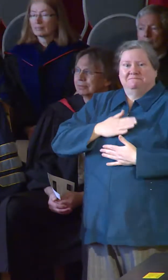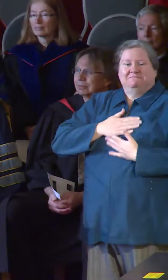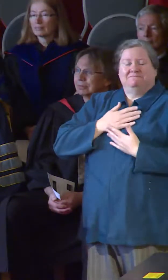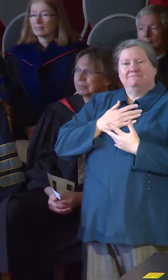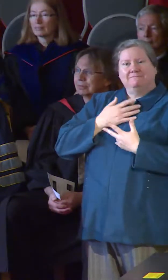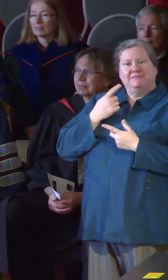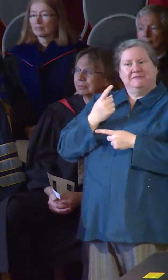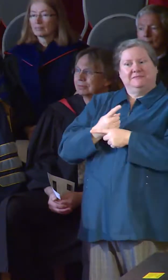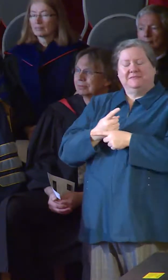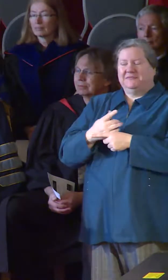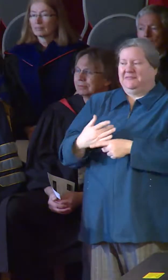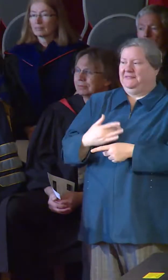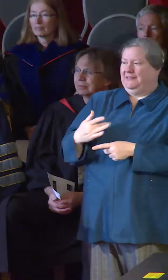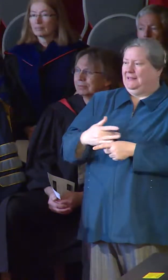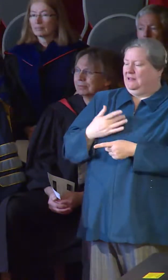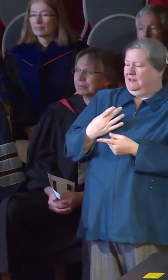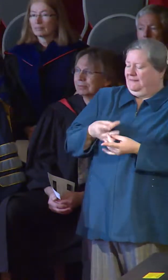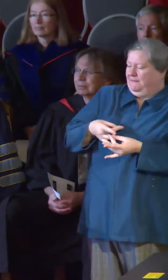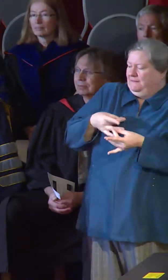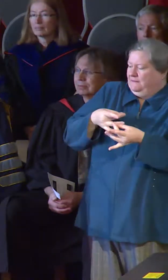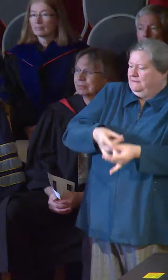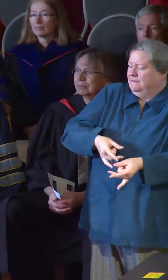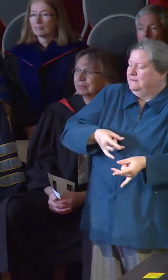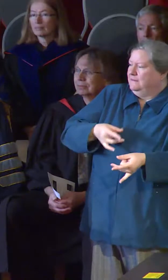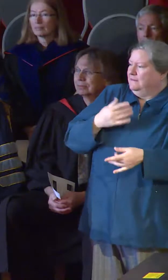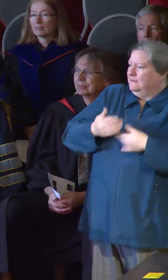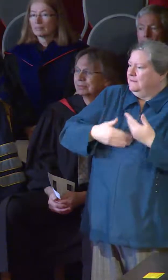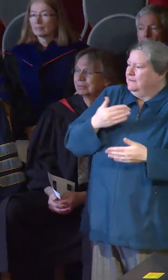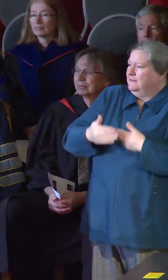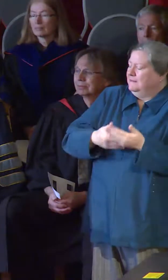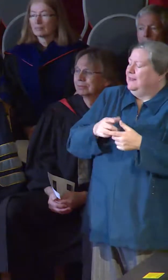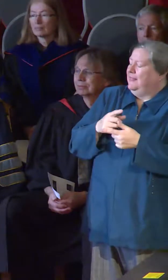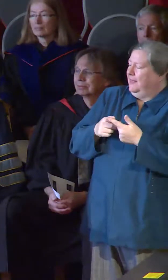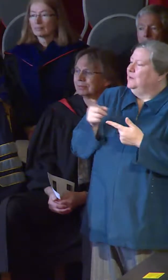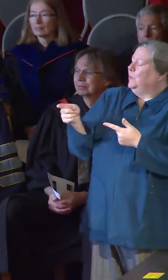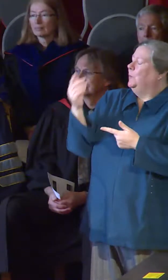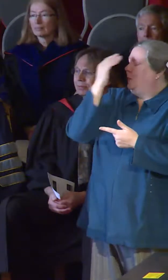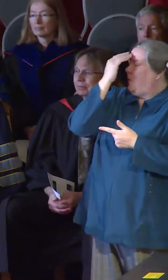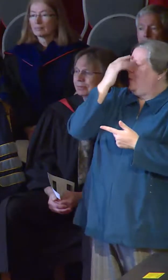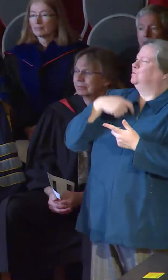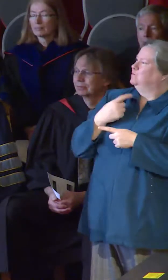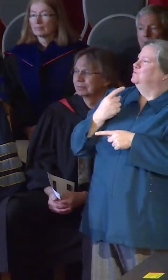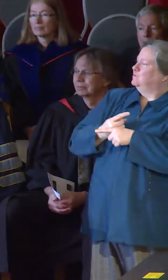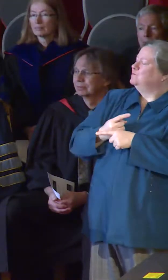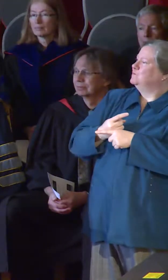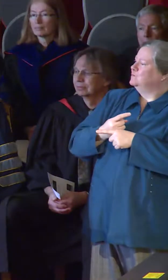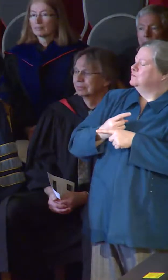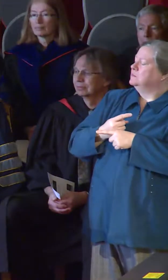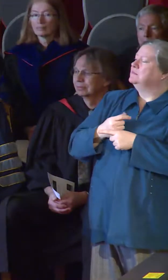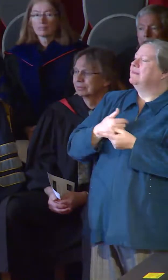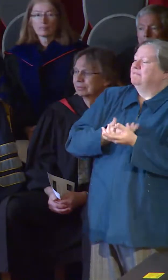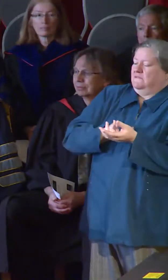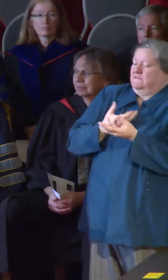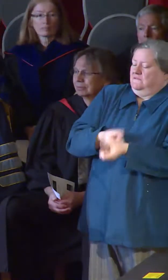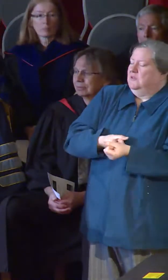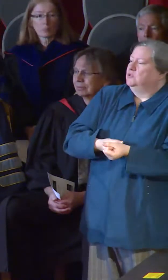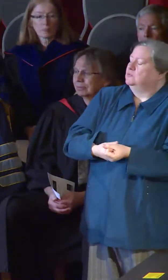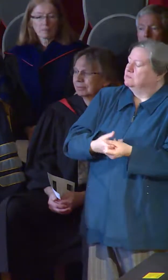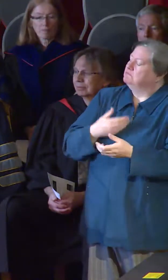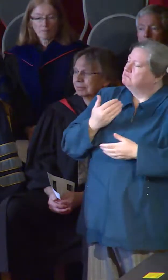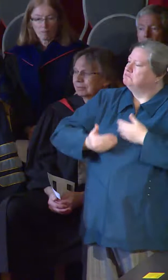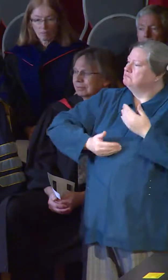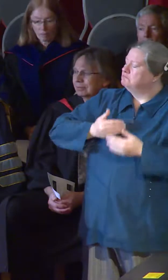you a sense of flow, then you're probably in the right place. Have confidence and trust in